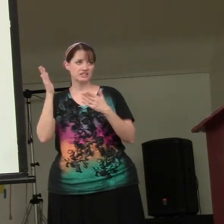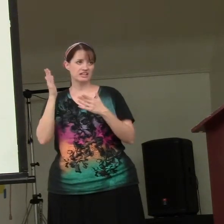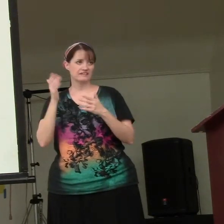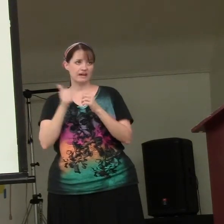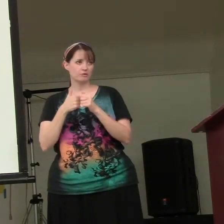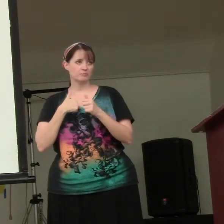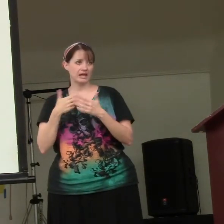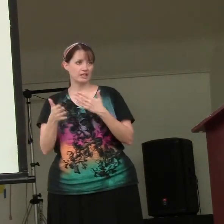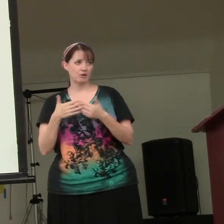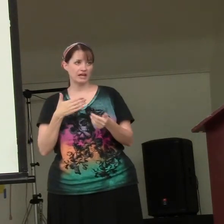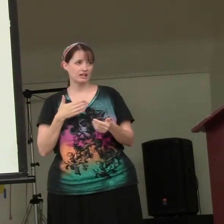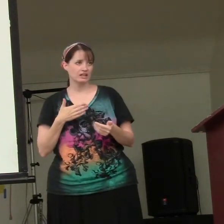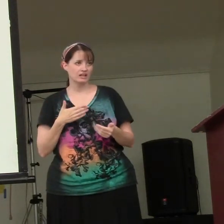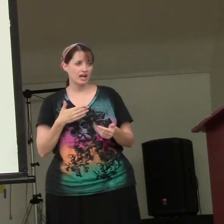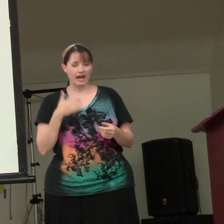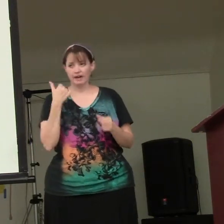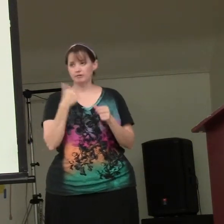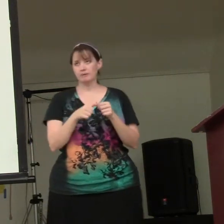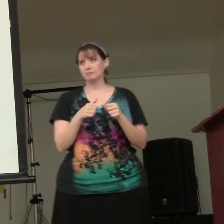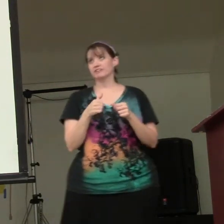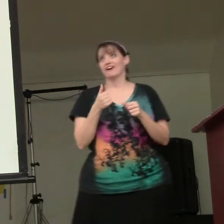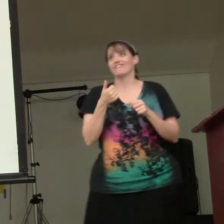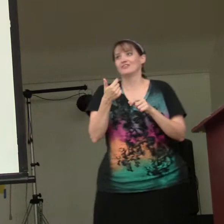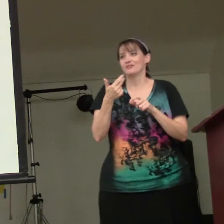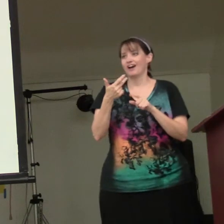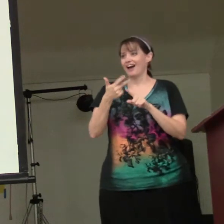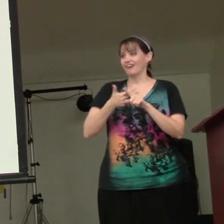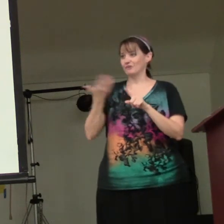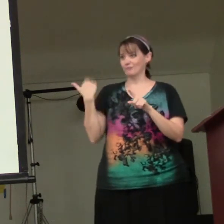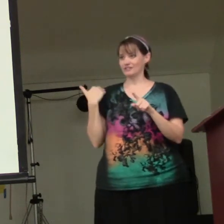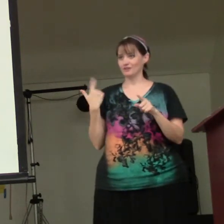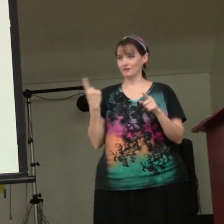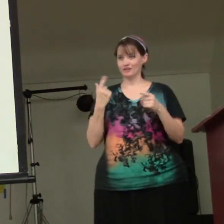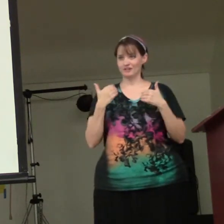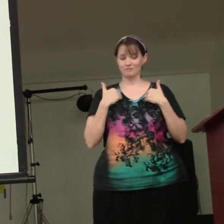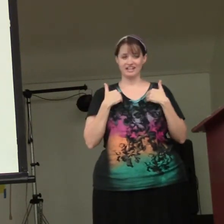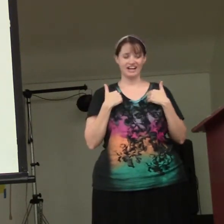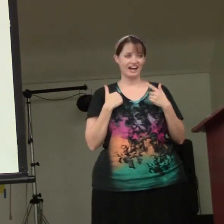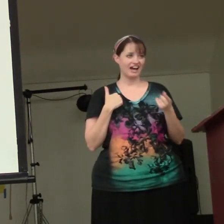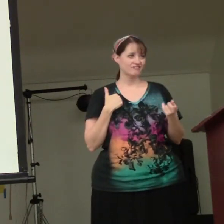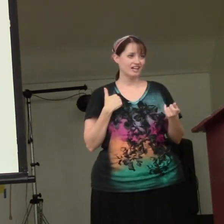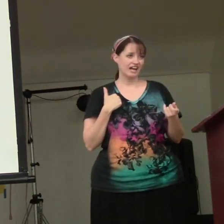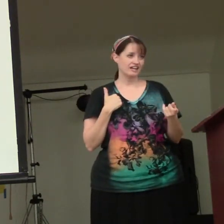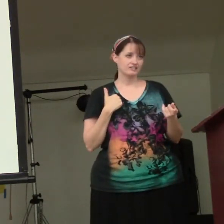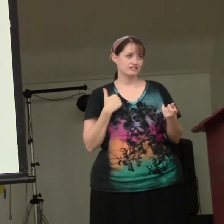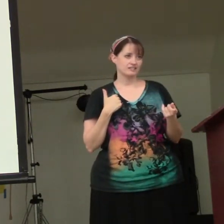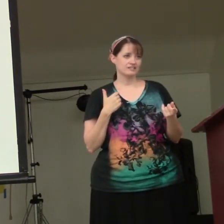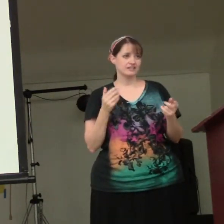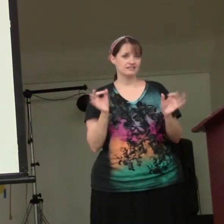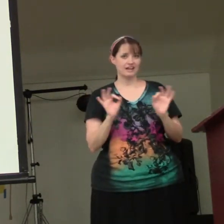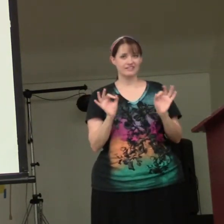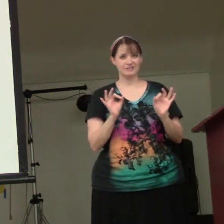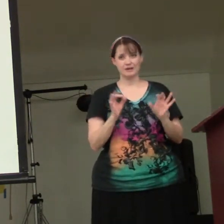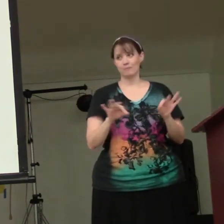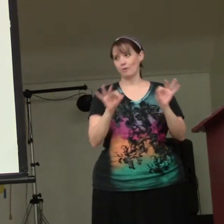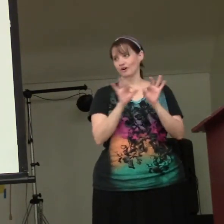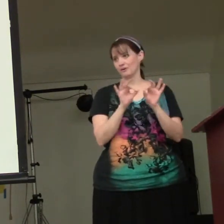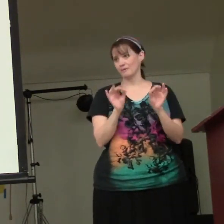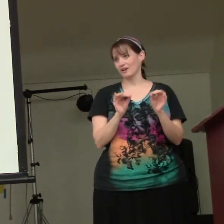take that with me anyway. I remember a few months ago, there's something I have, and it's just, it's nothing important or bigger,